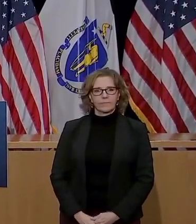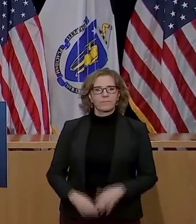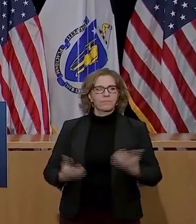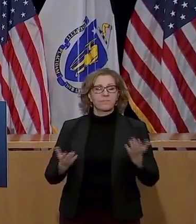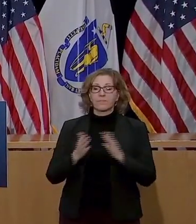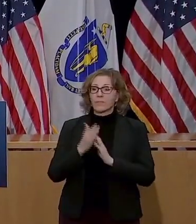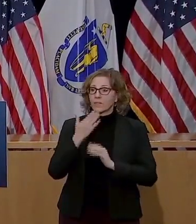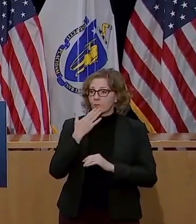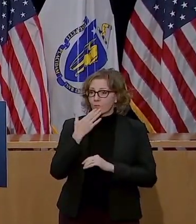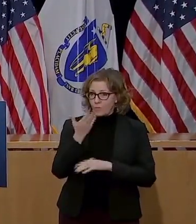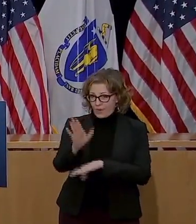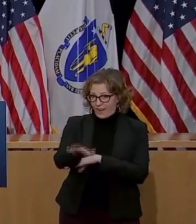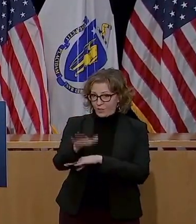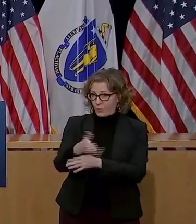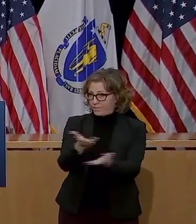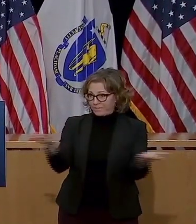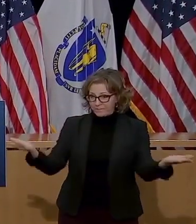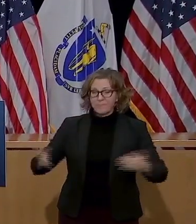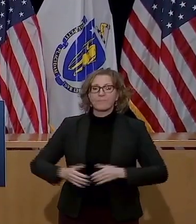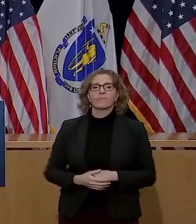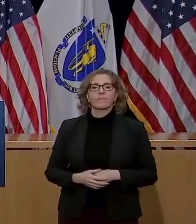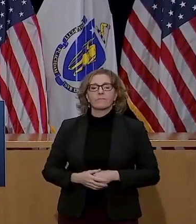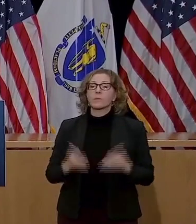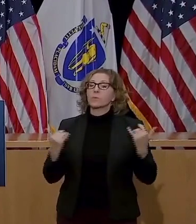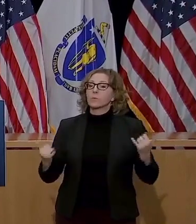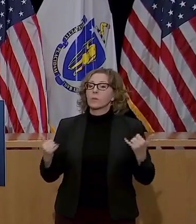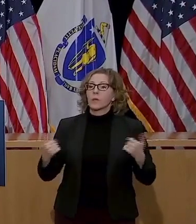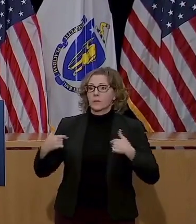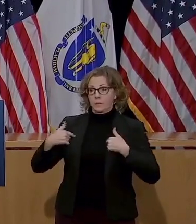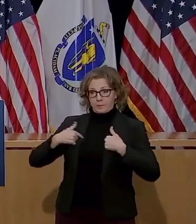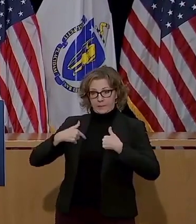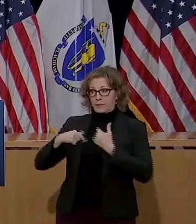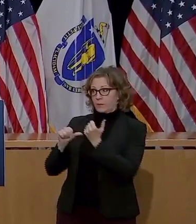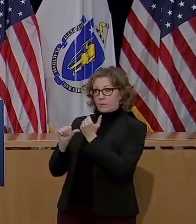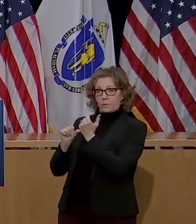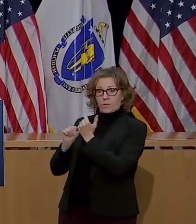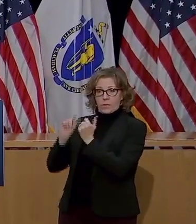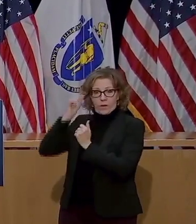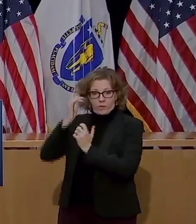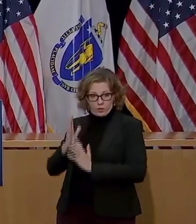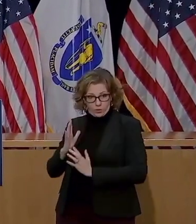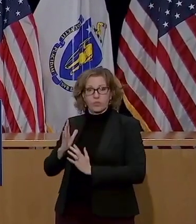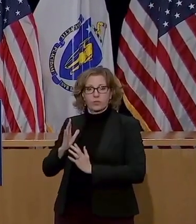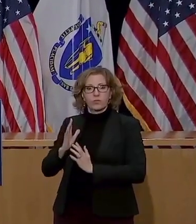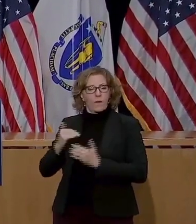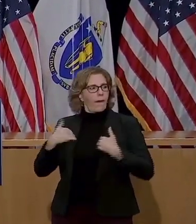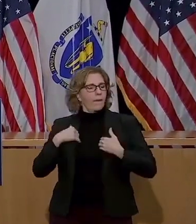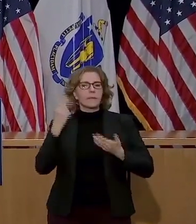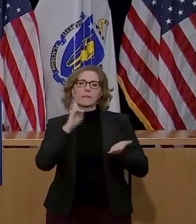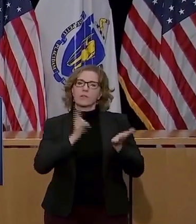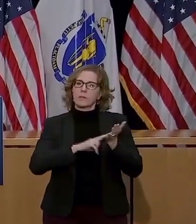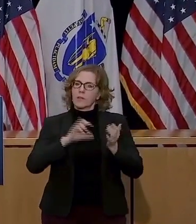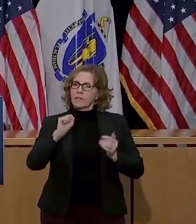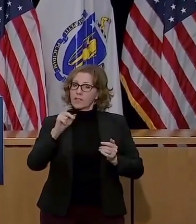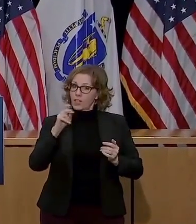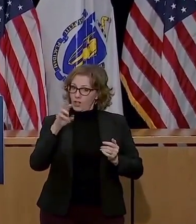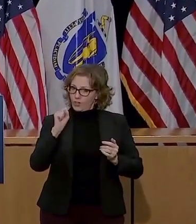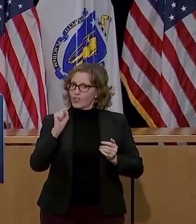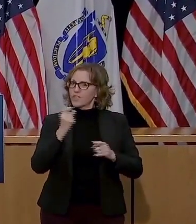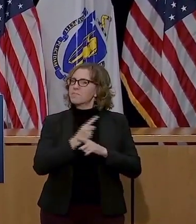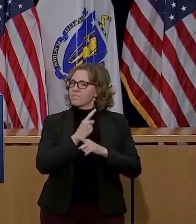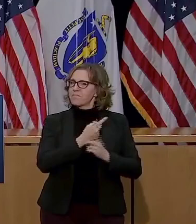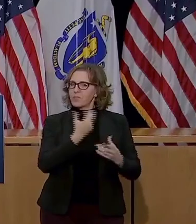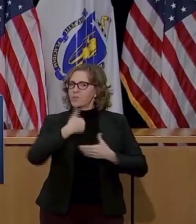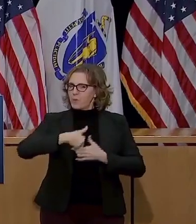So good afternoon. Today, Lieutenant Governor Polito and I are pleased to be joined by Secretary Sutters, as usual, and